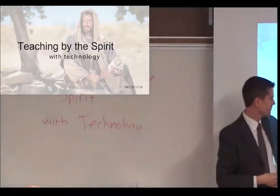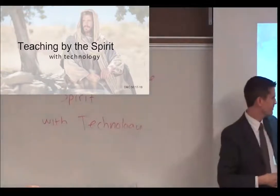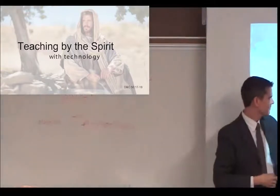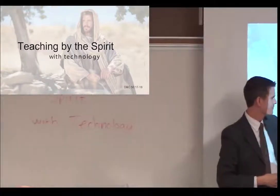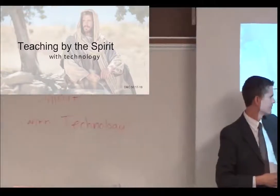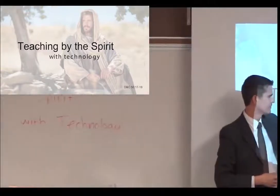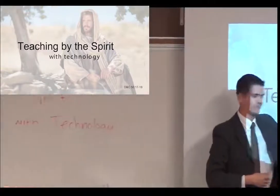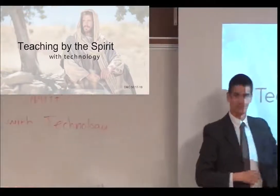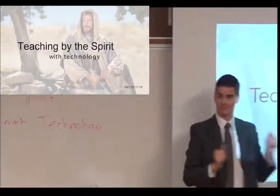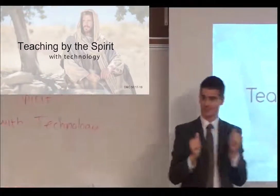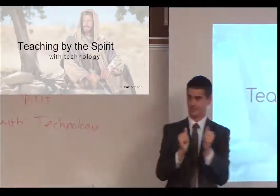this.